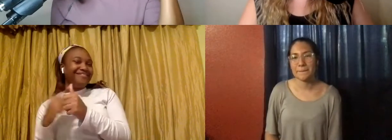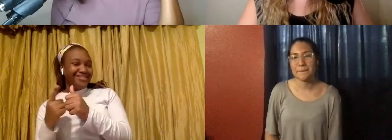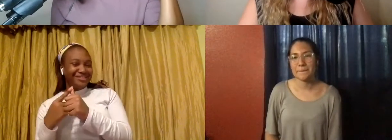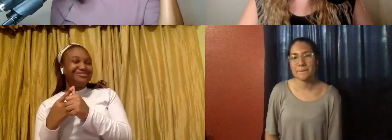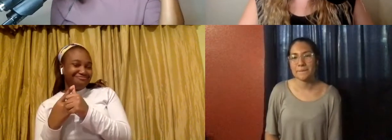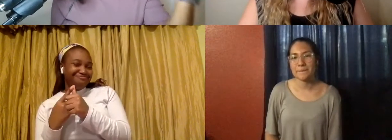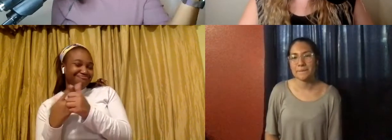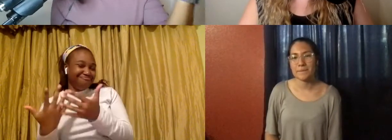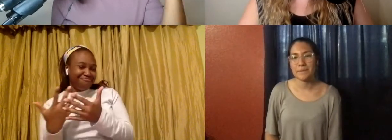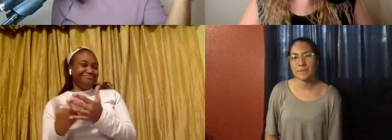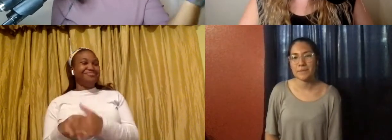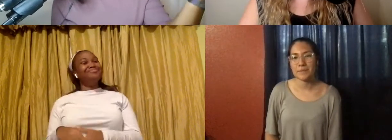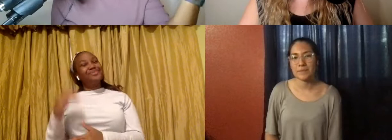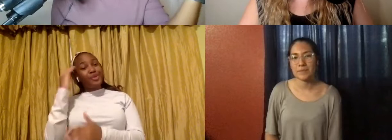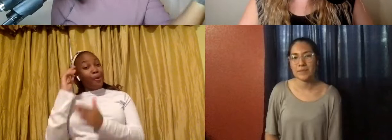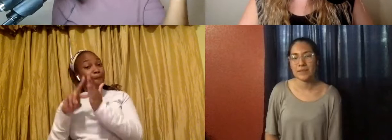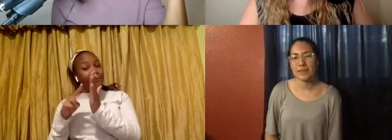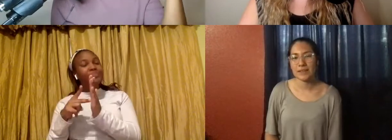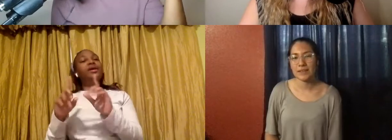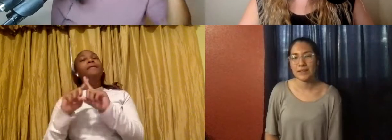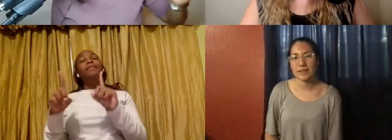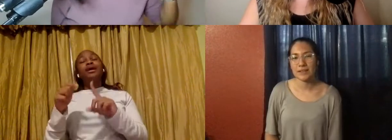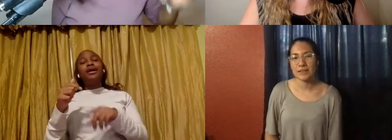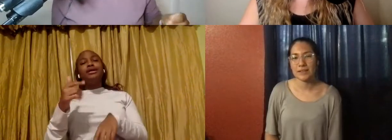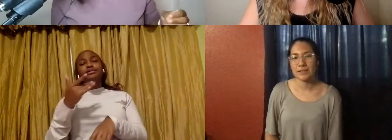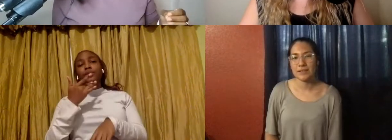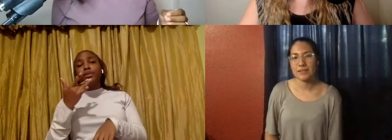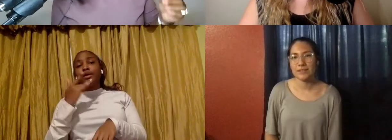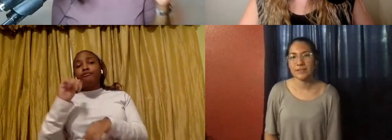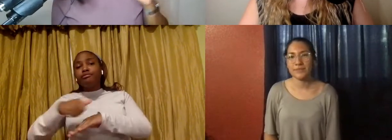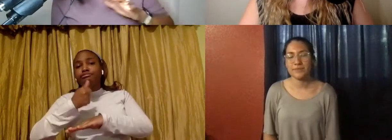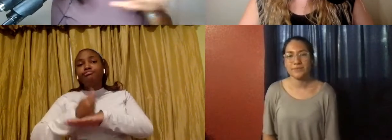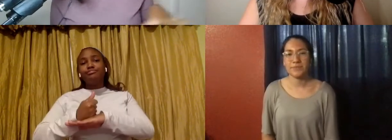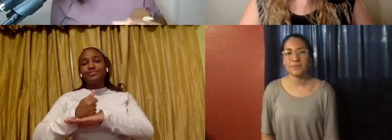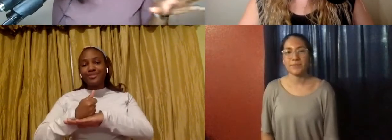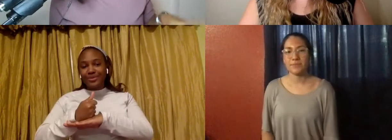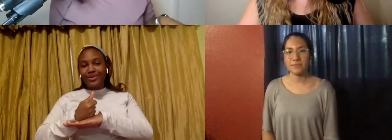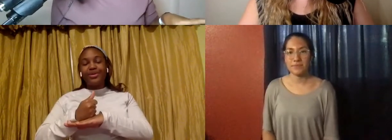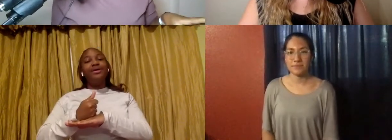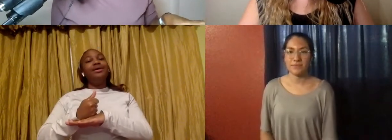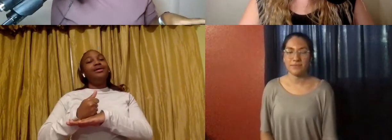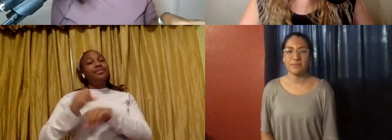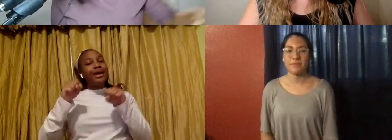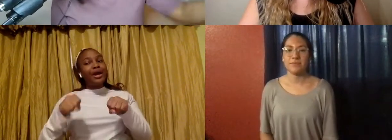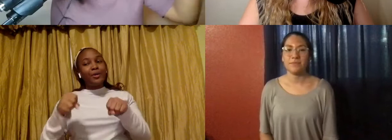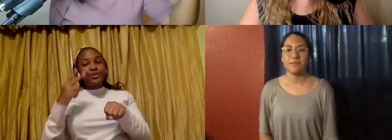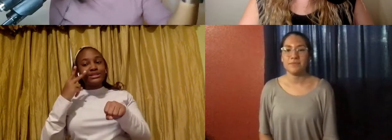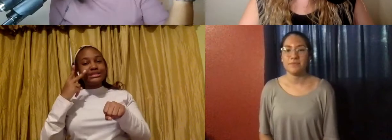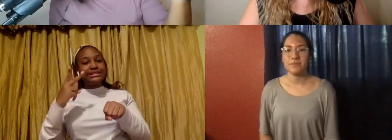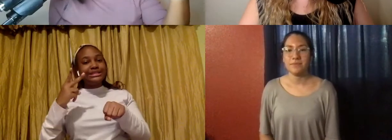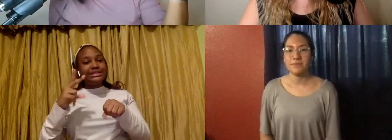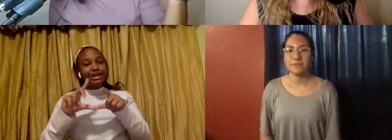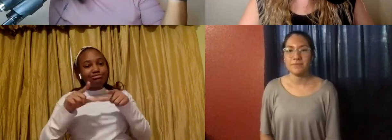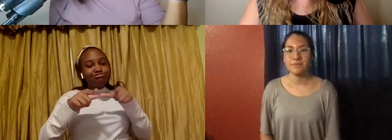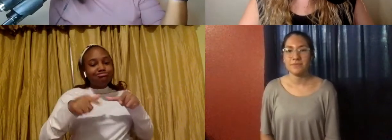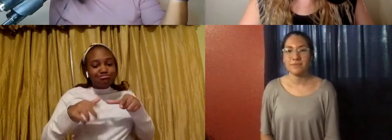but like I said, it's preference just solely based on like being able to see the region, right? Like you see how curly